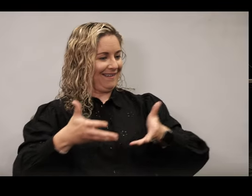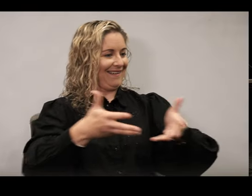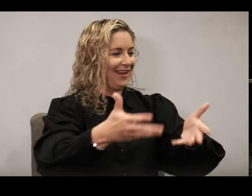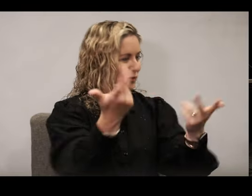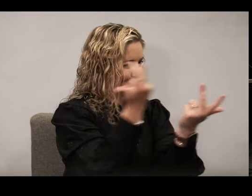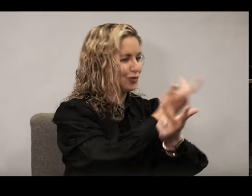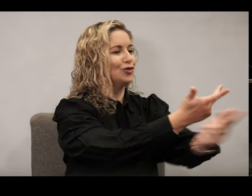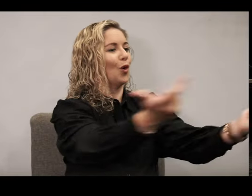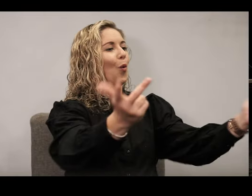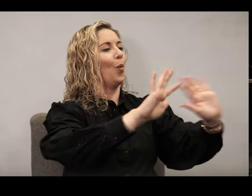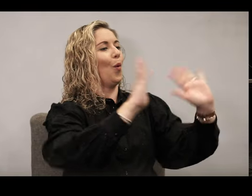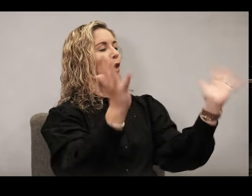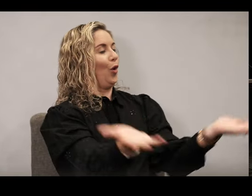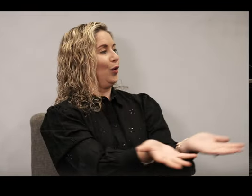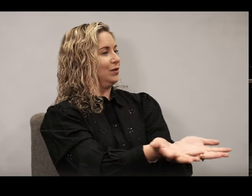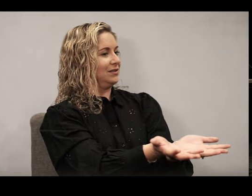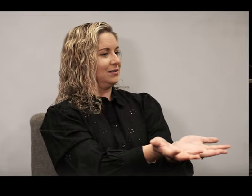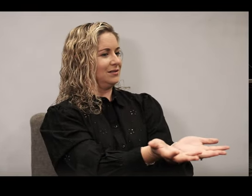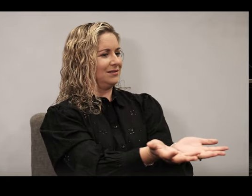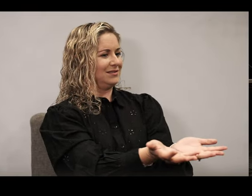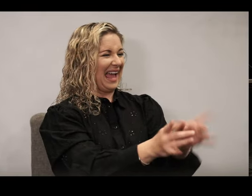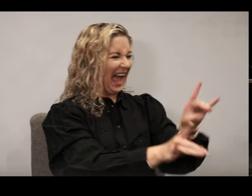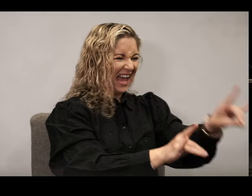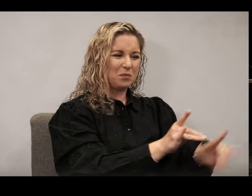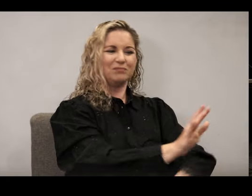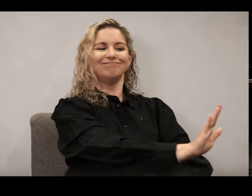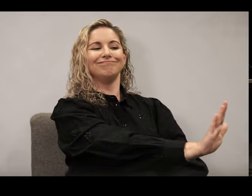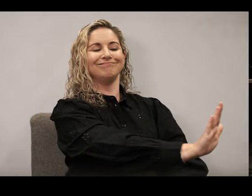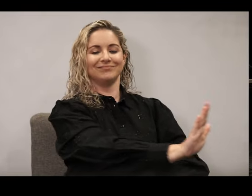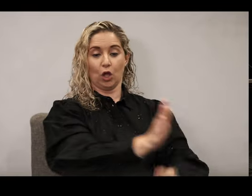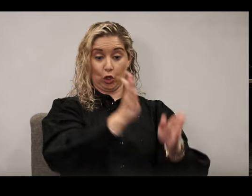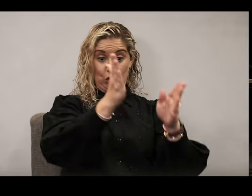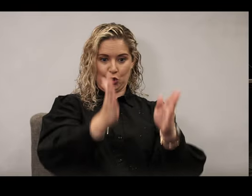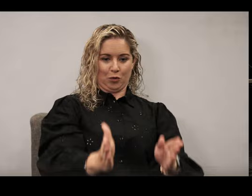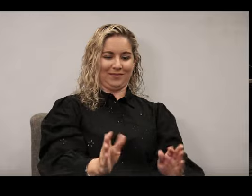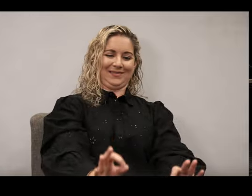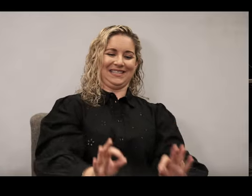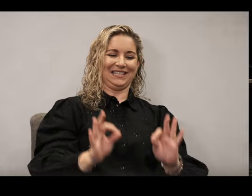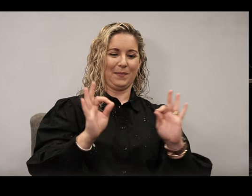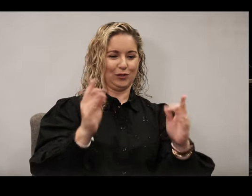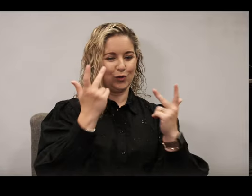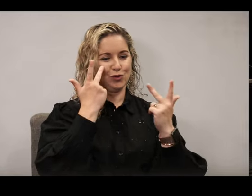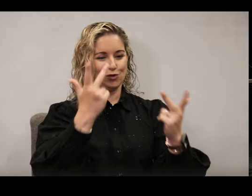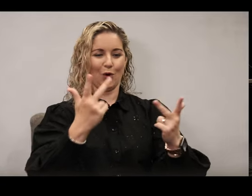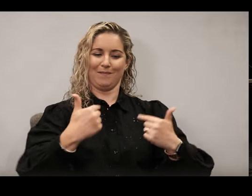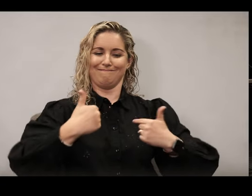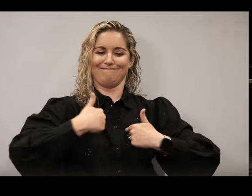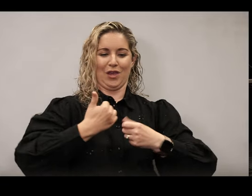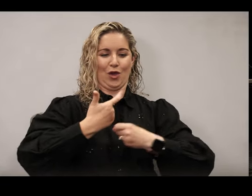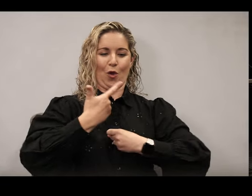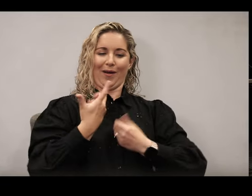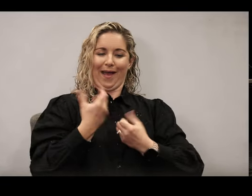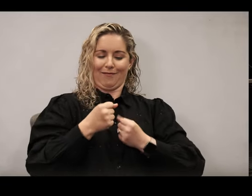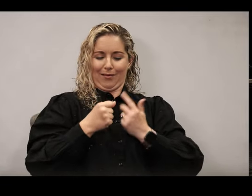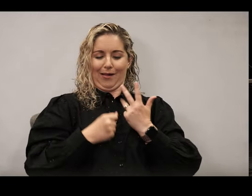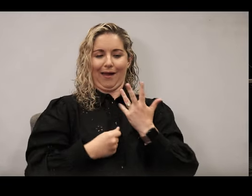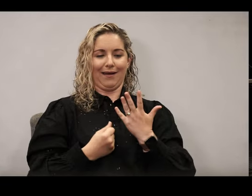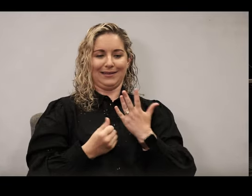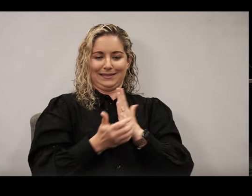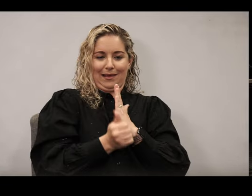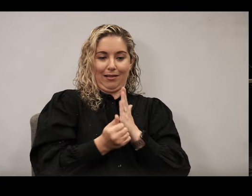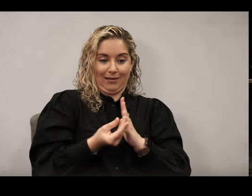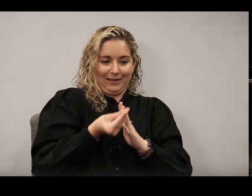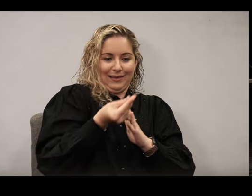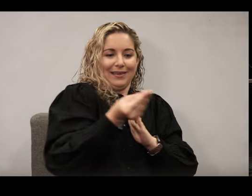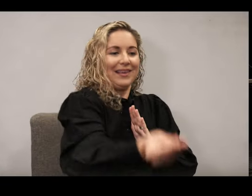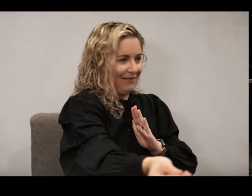but humans, in a unique way, display who God is. Because humans are the very image of God, the carving of